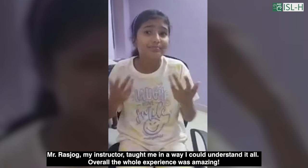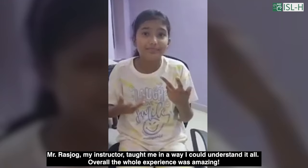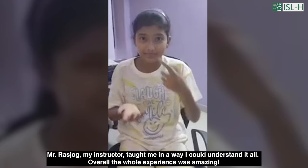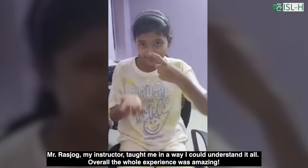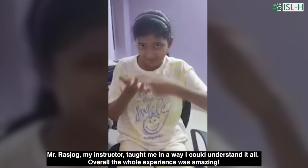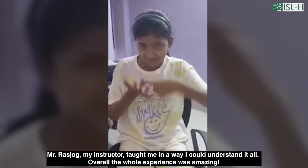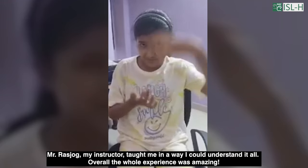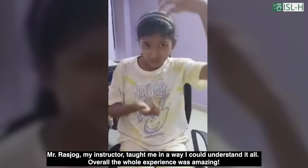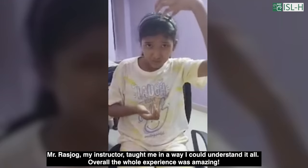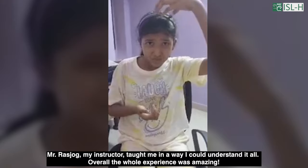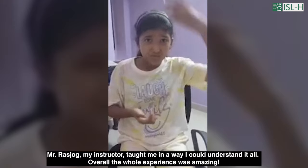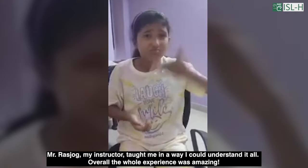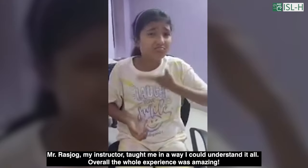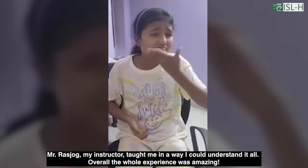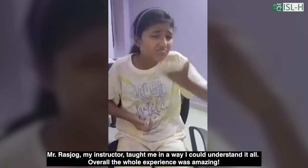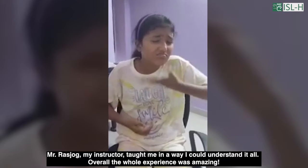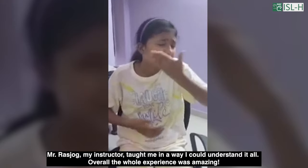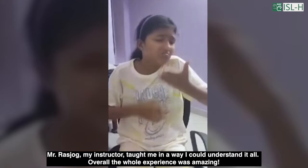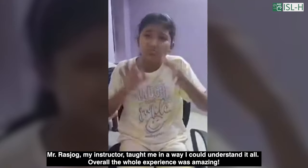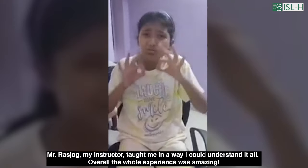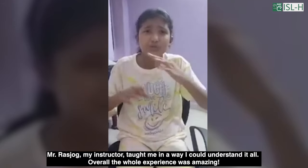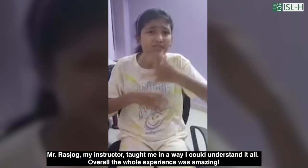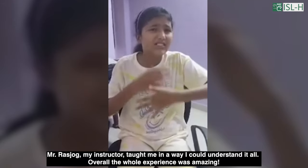could understand it all.